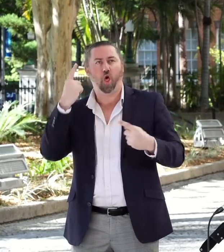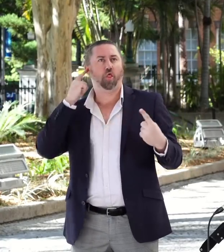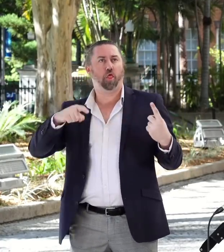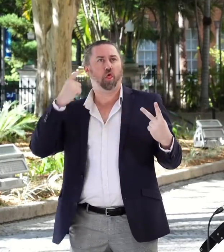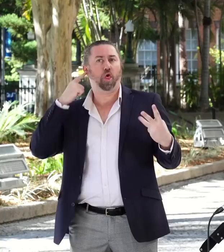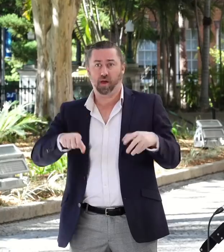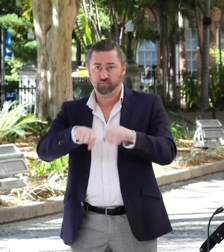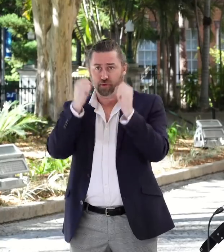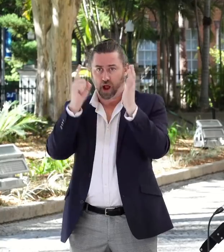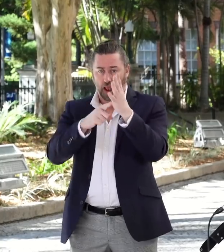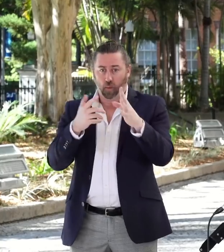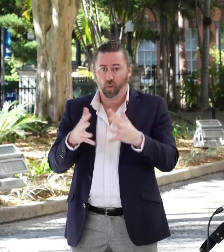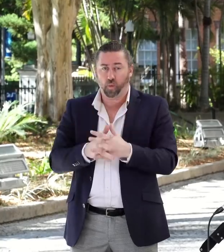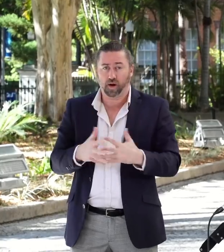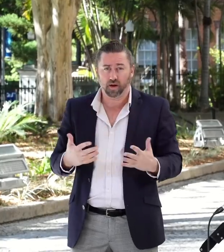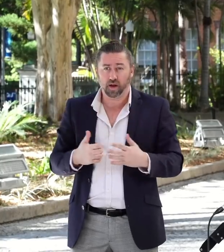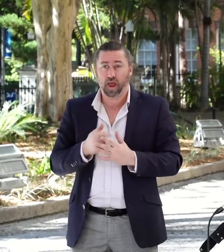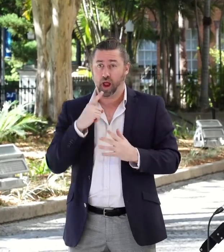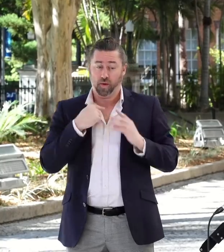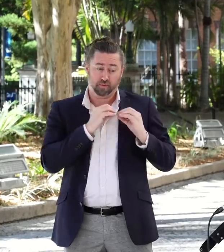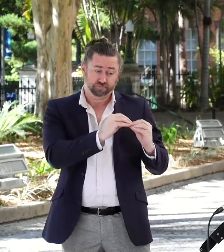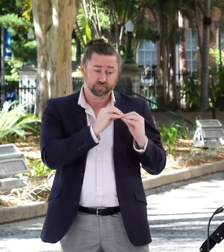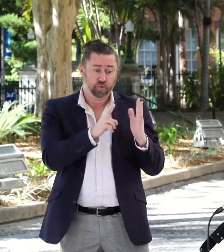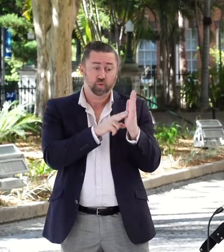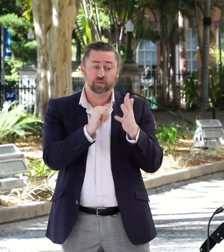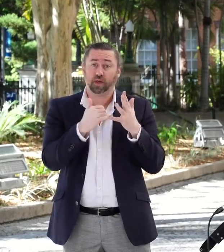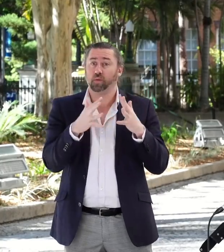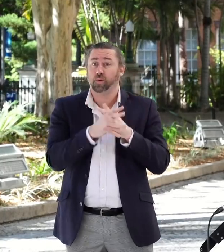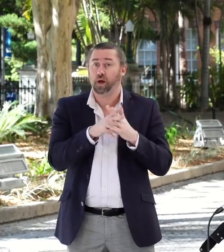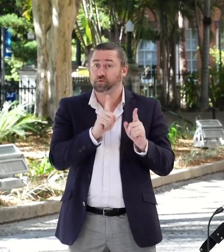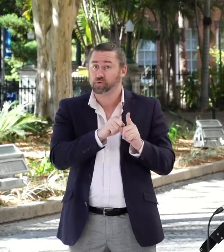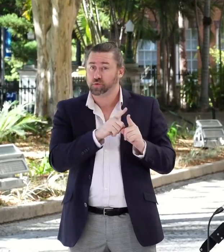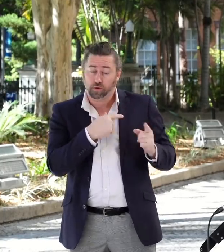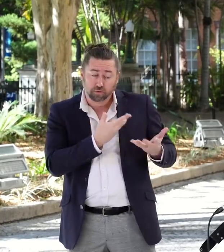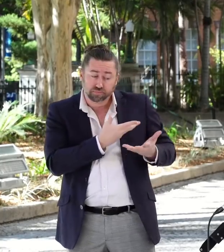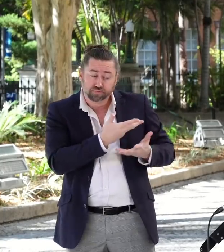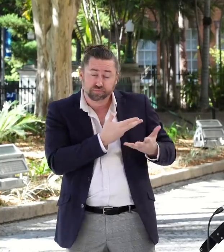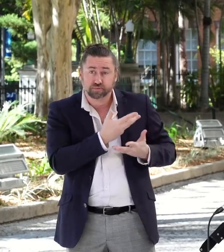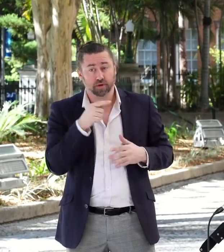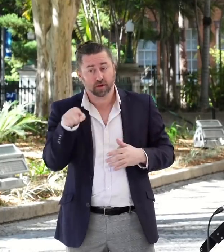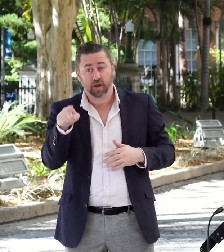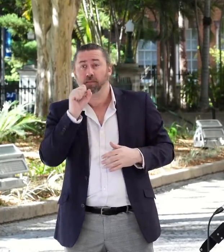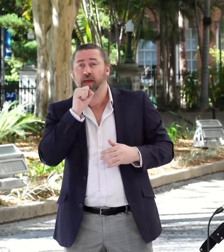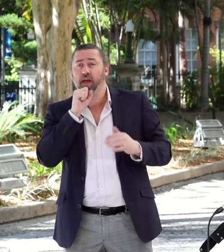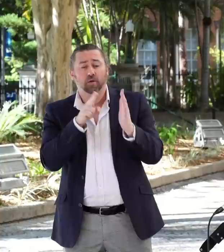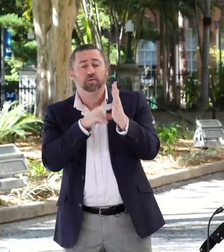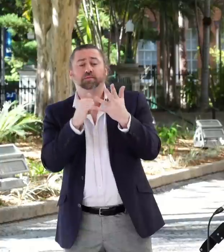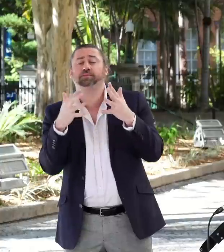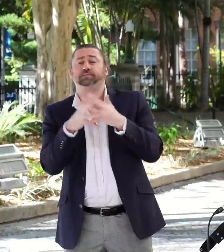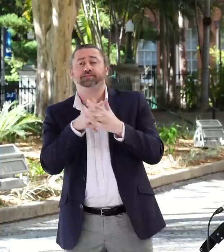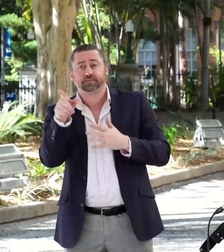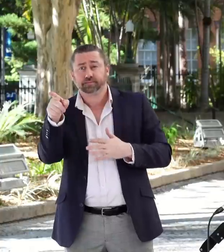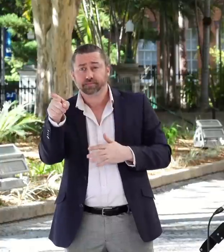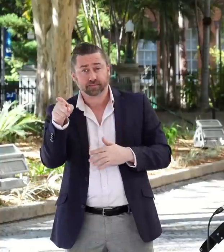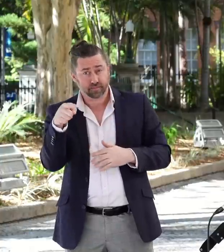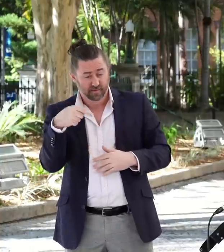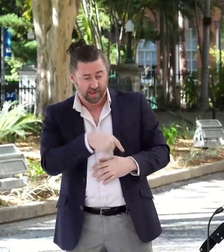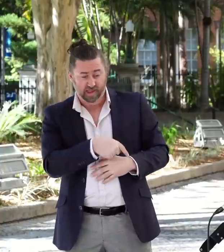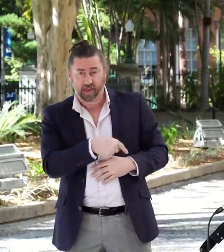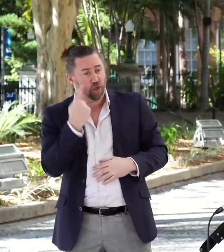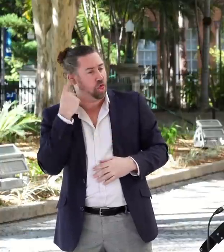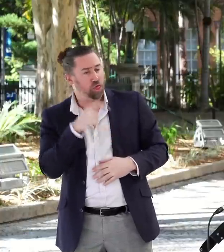we are working with our New South Wales colleagues in terms of what has happened in New South Wales, particularly by the mail, but by